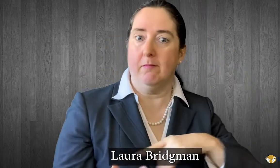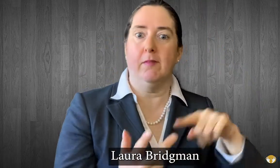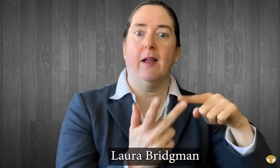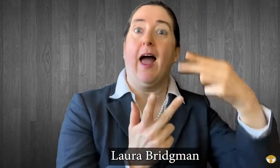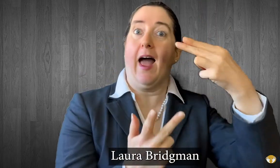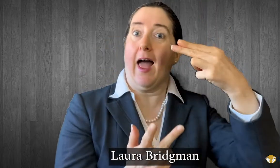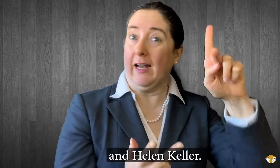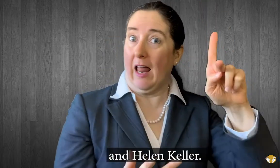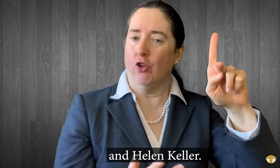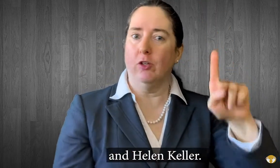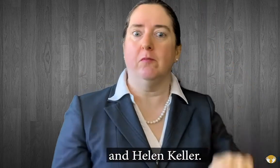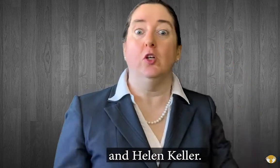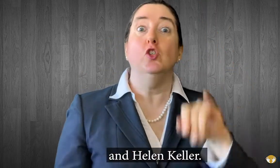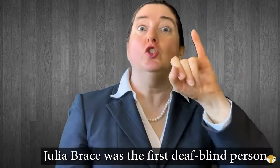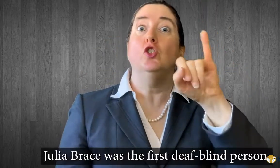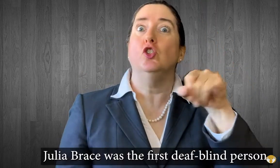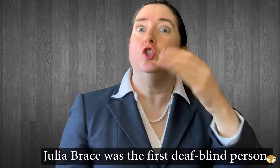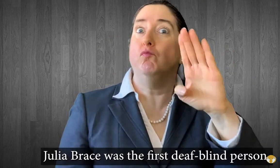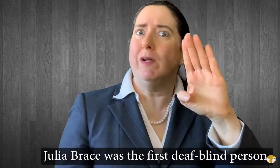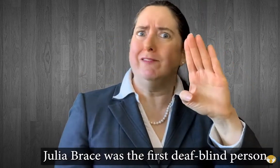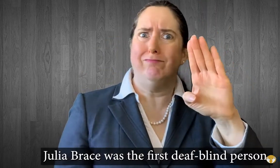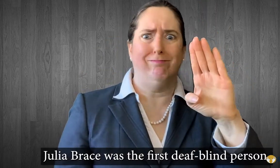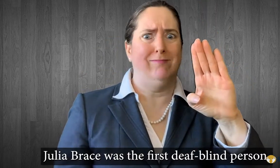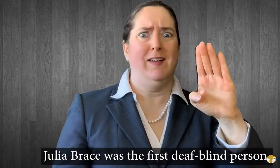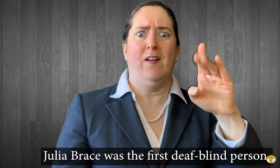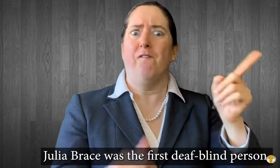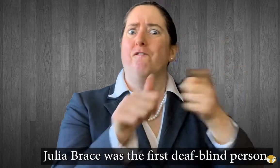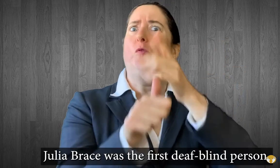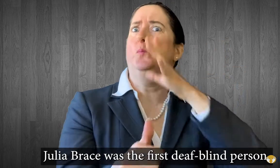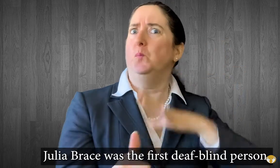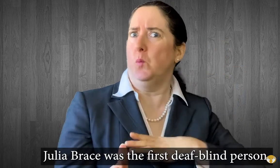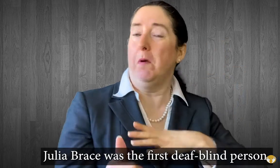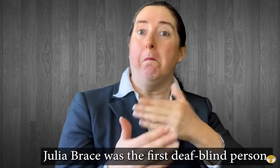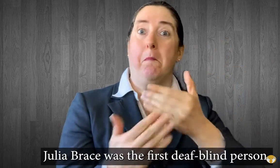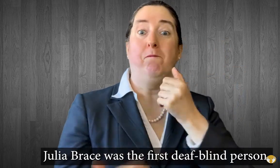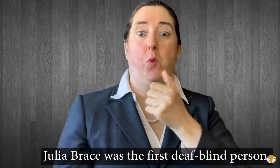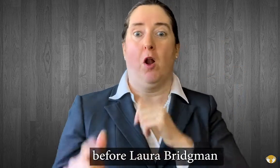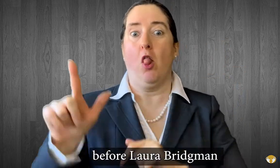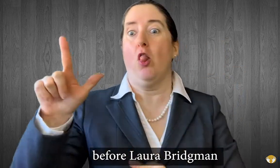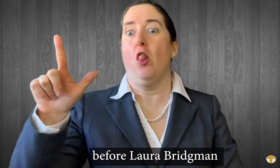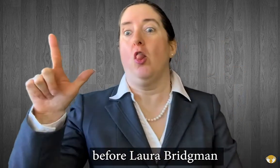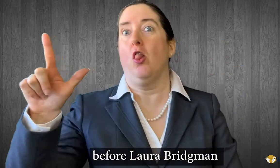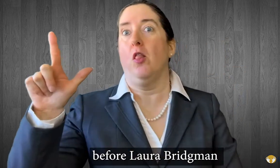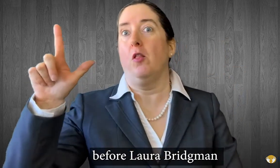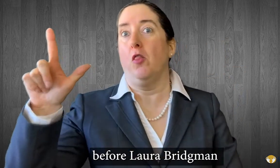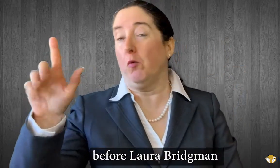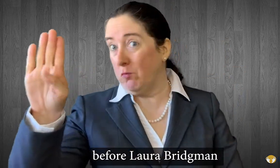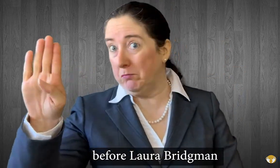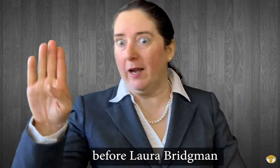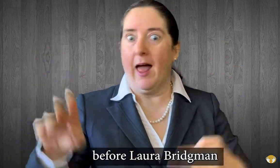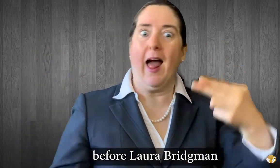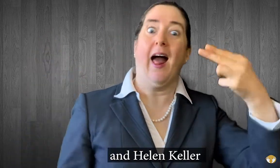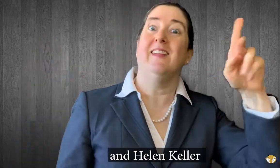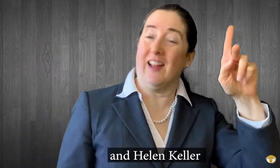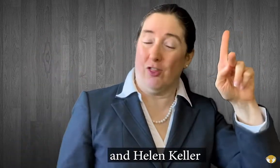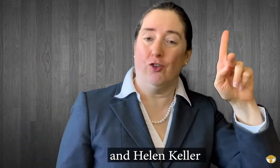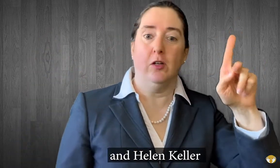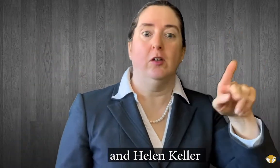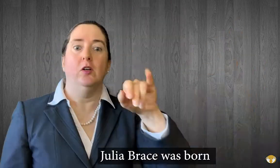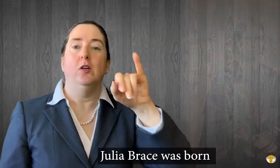and Helen Keller. Julia Brace was the first DeafBlind person before Laura Bridgman and